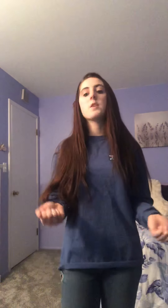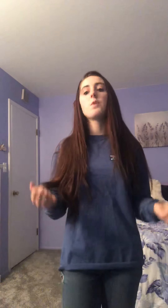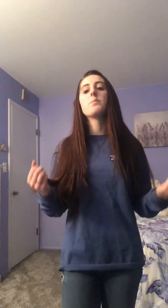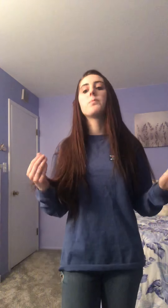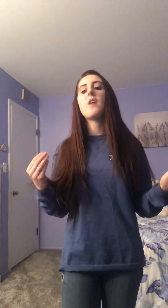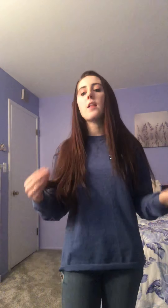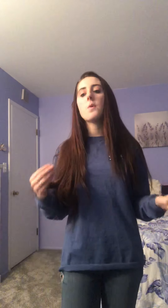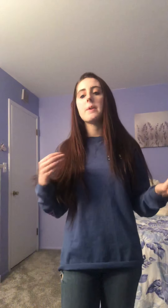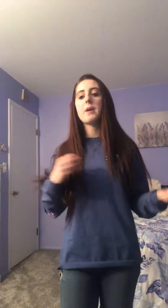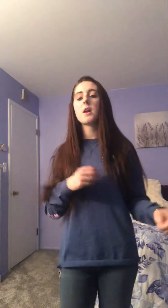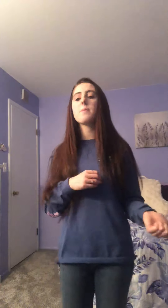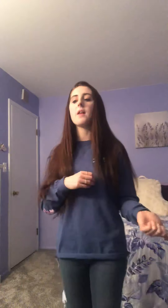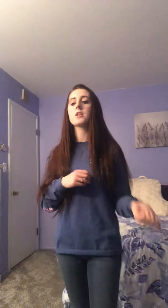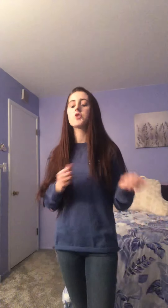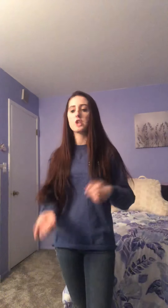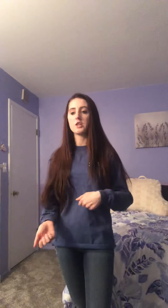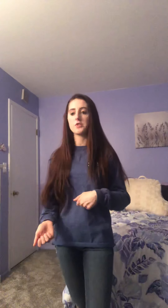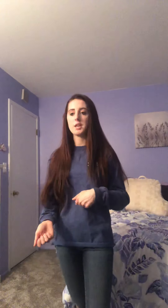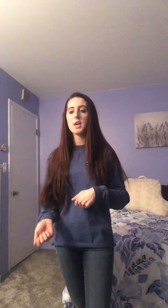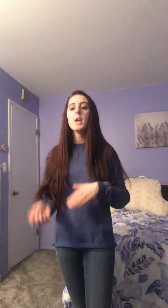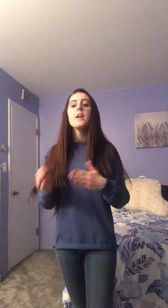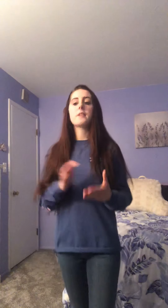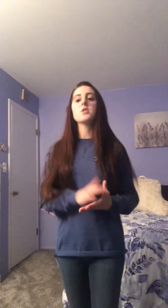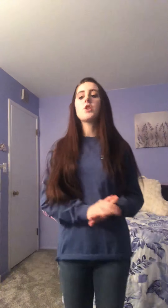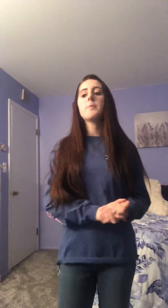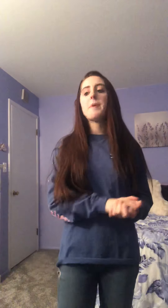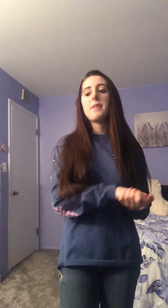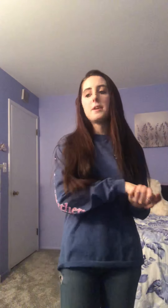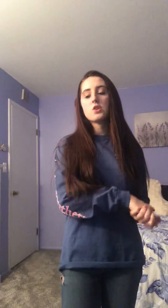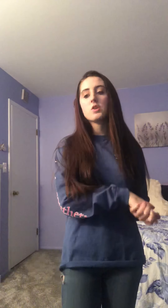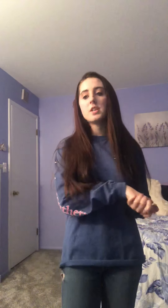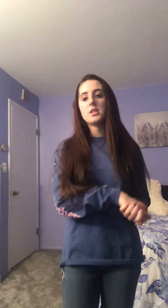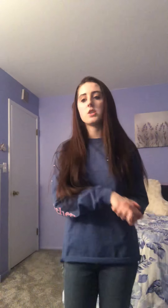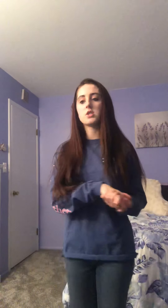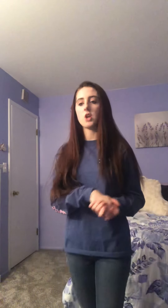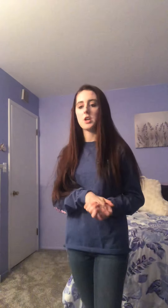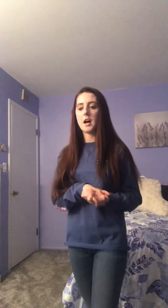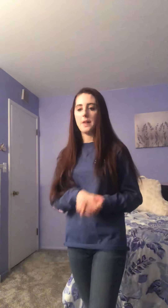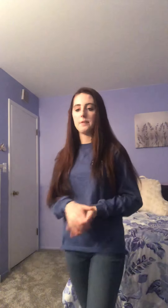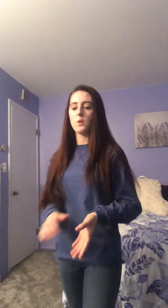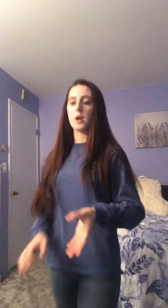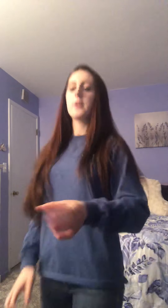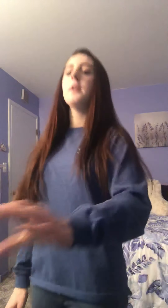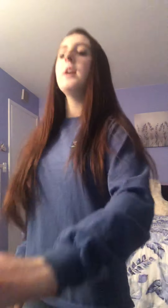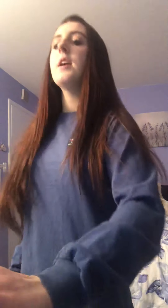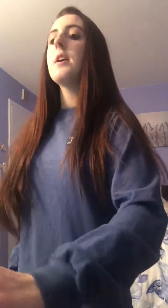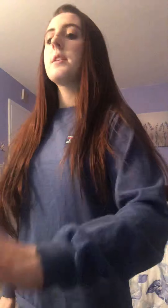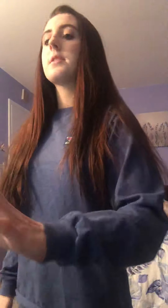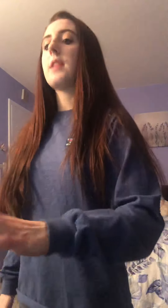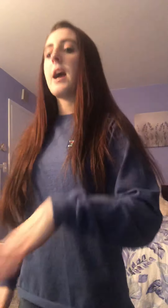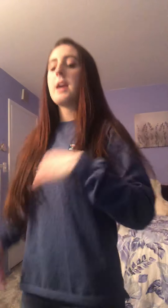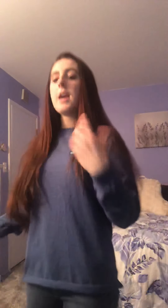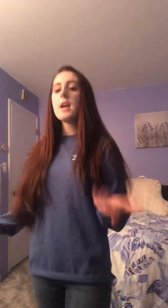will follow a parabolic trajectory that is determined by the initial conditions starting on the floor. Slide 8, which